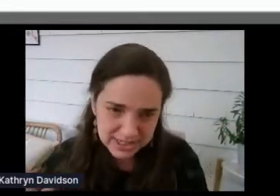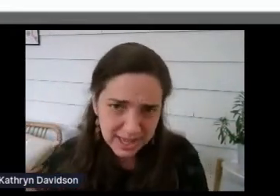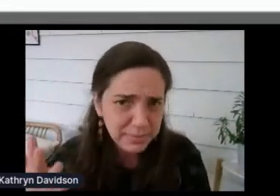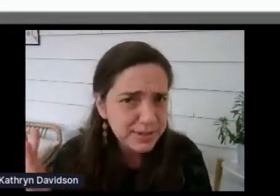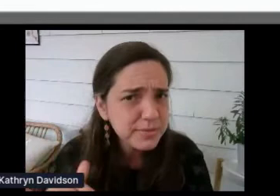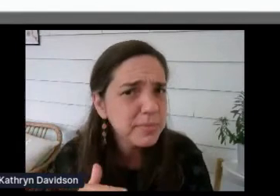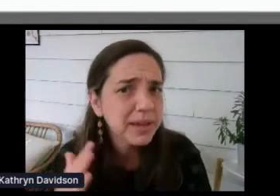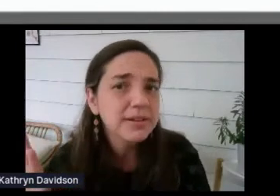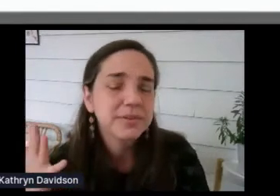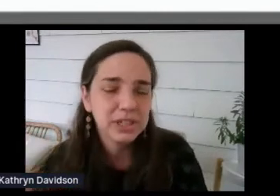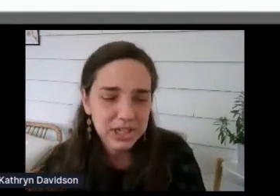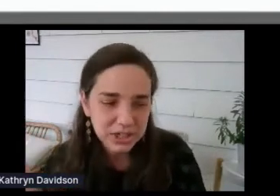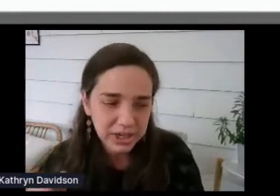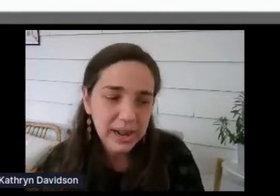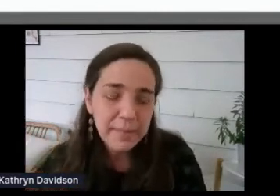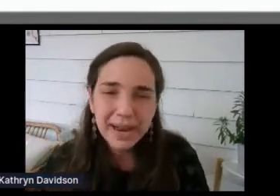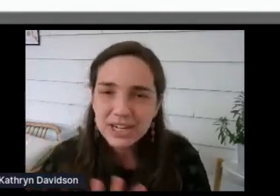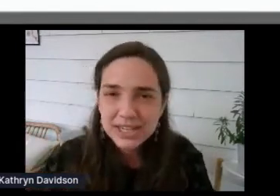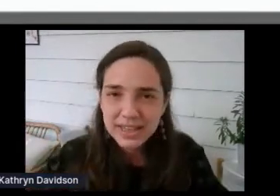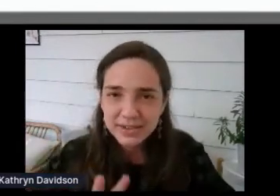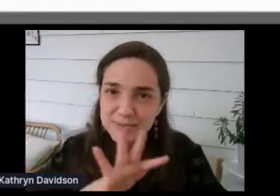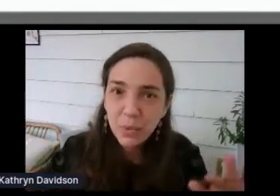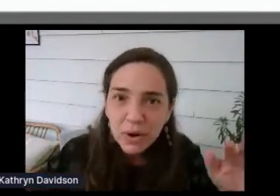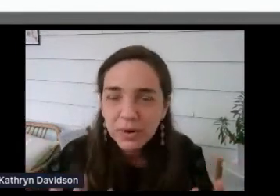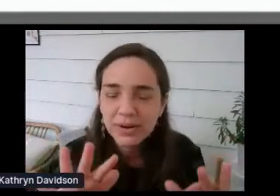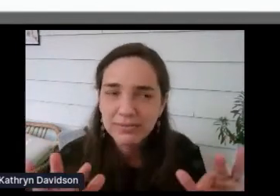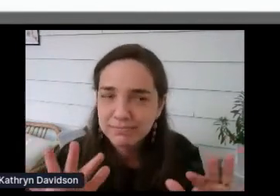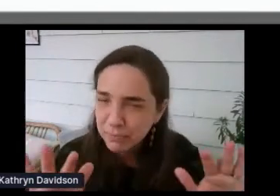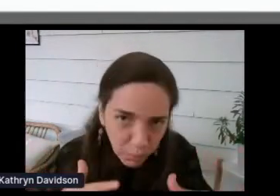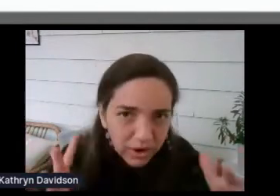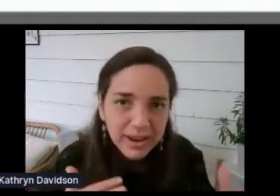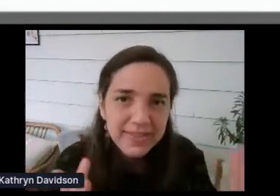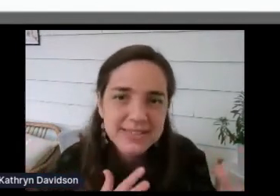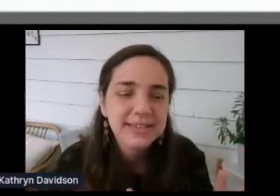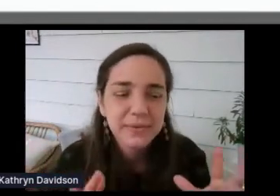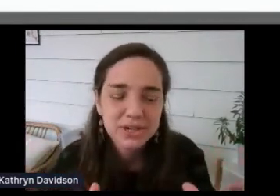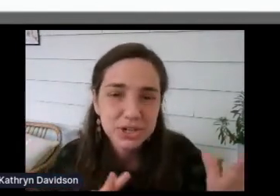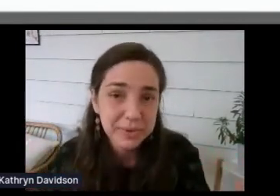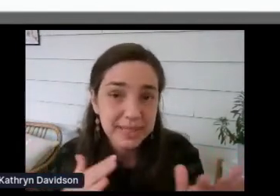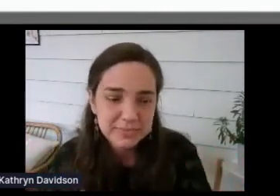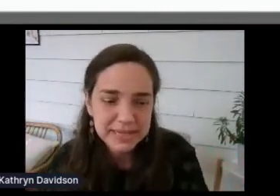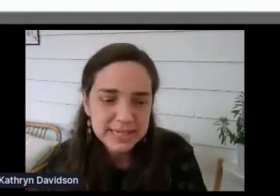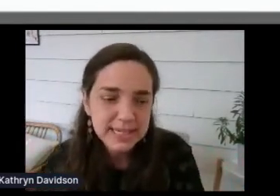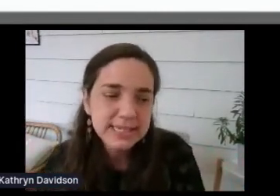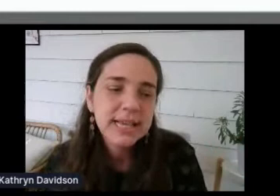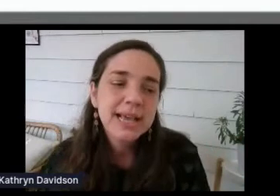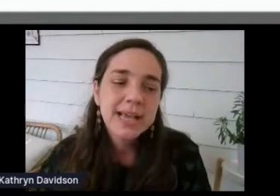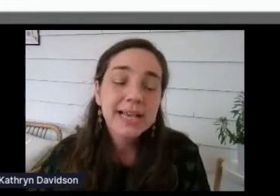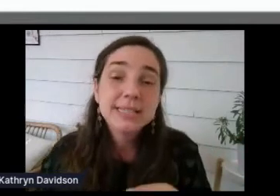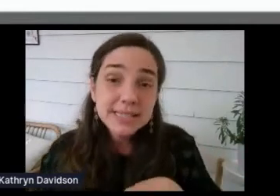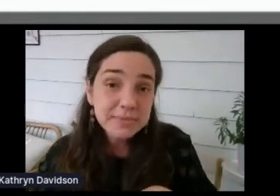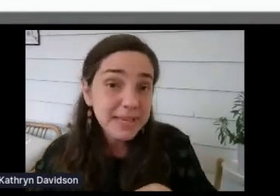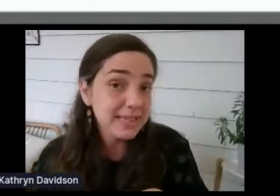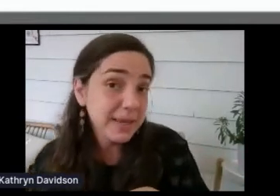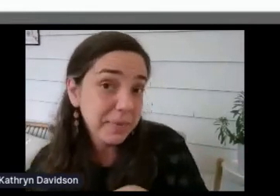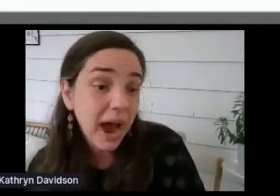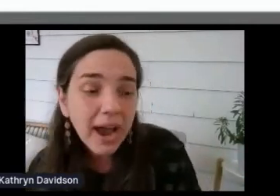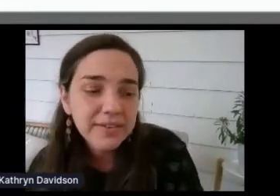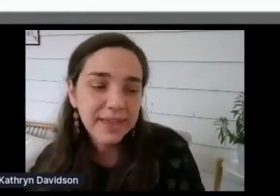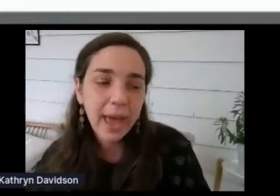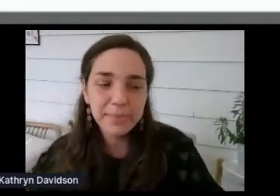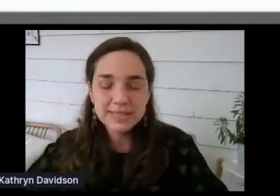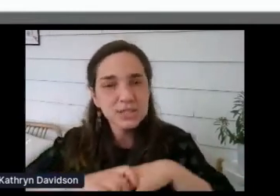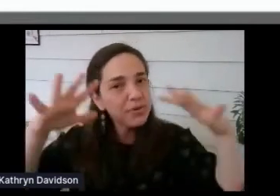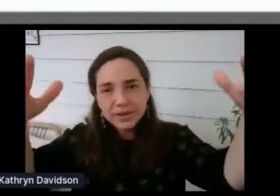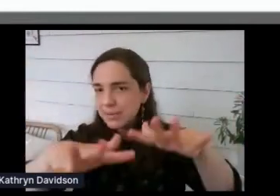sign languages, and presumably also in gesture, but I actually think there's more work in the sign language domain that speaks to this. It seems like the same